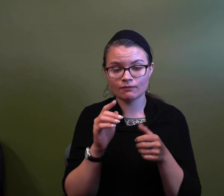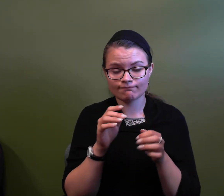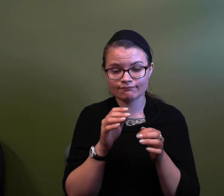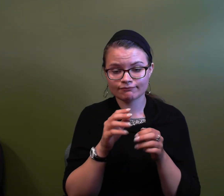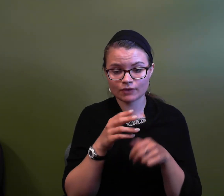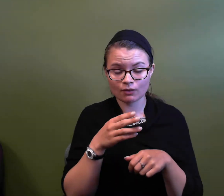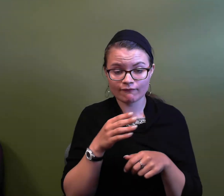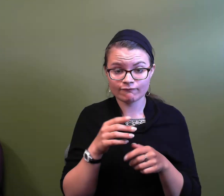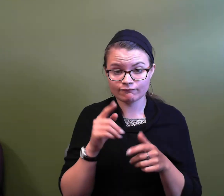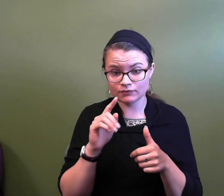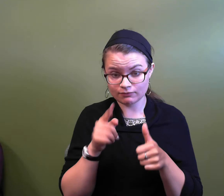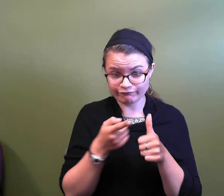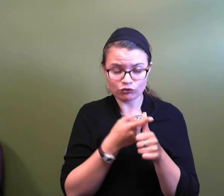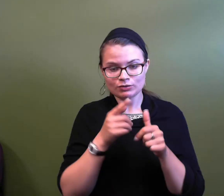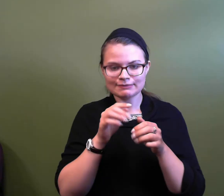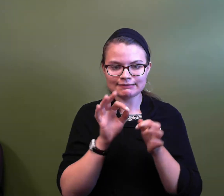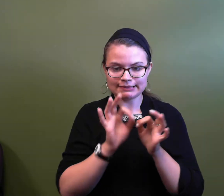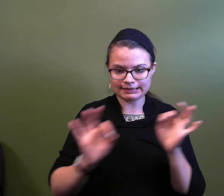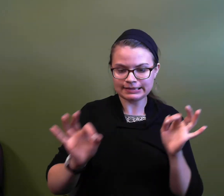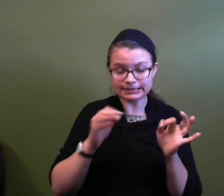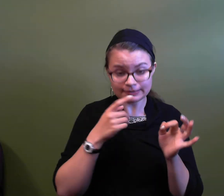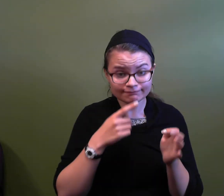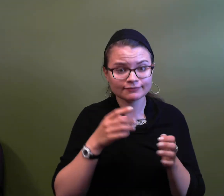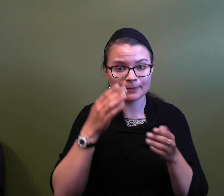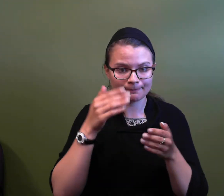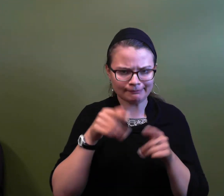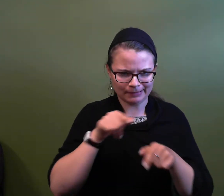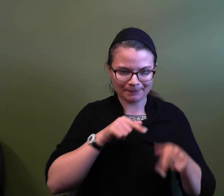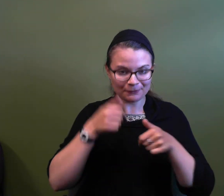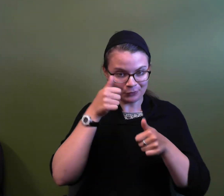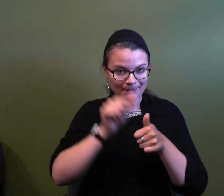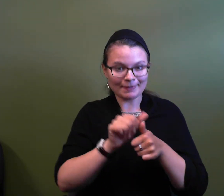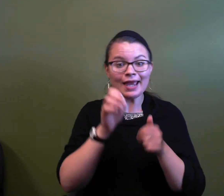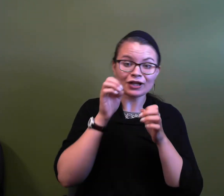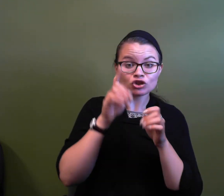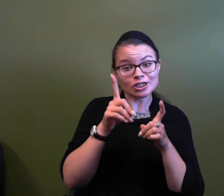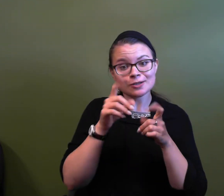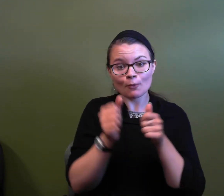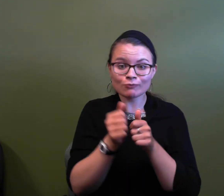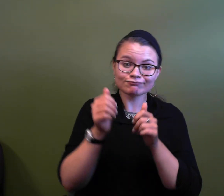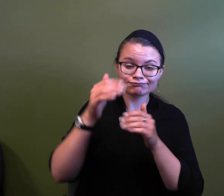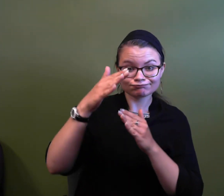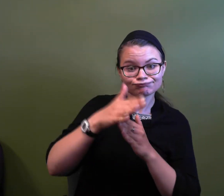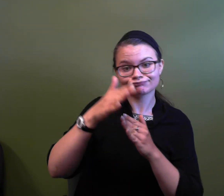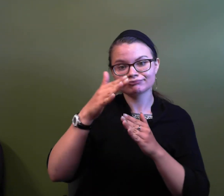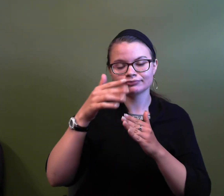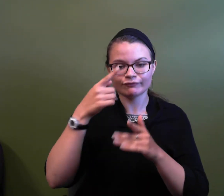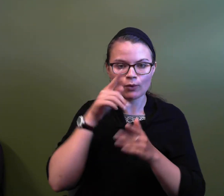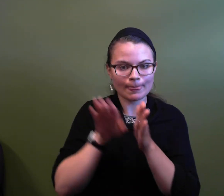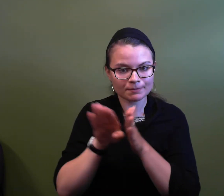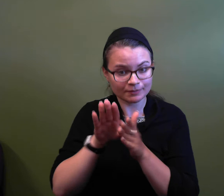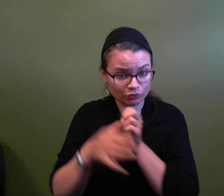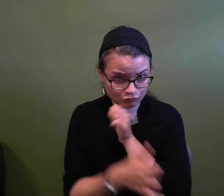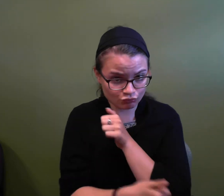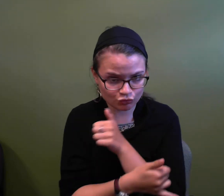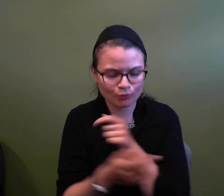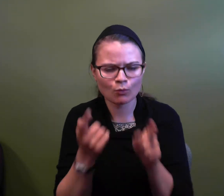education is the single most important factor in the development of a country. So I've now changed some of the wording as well as